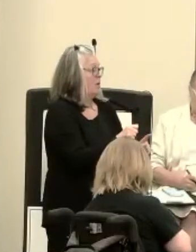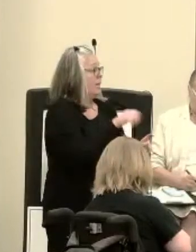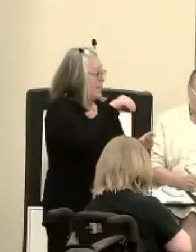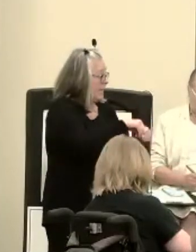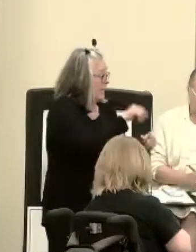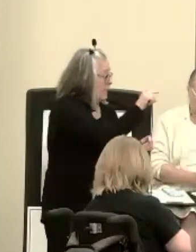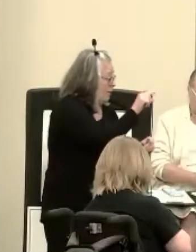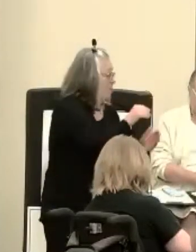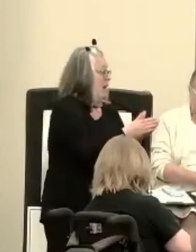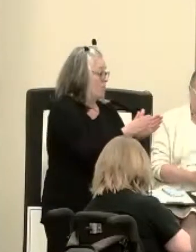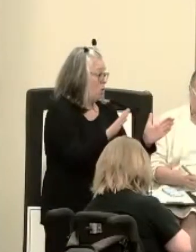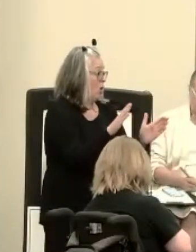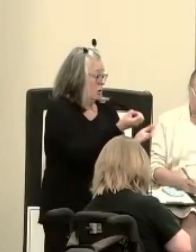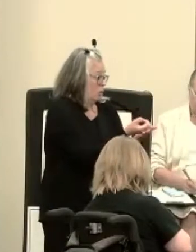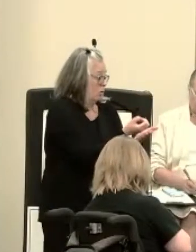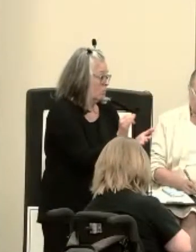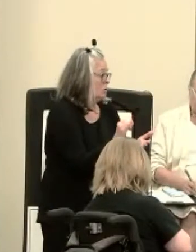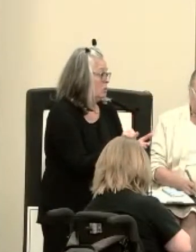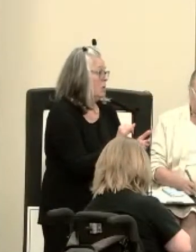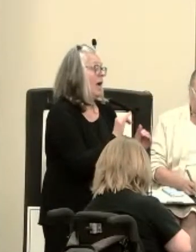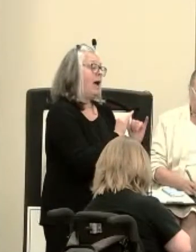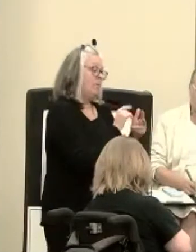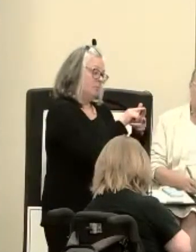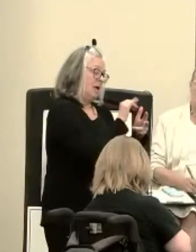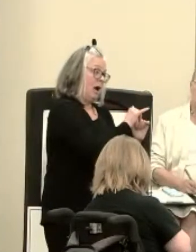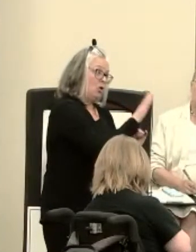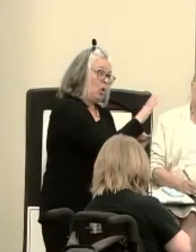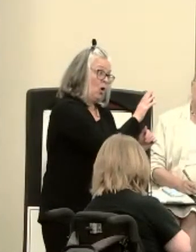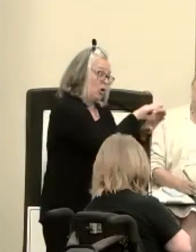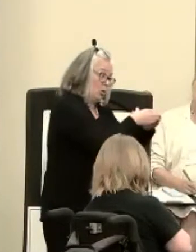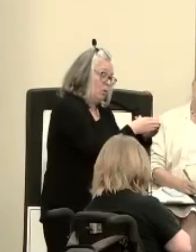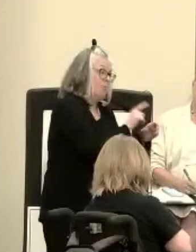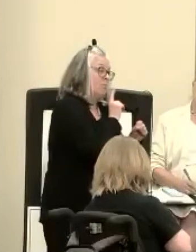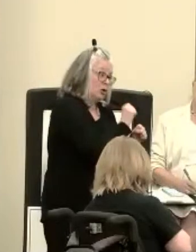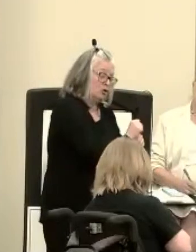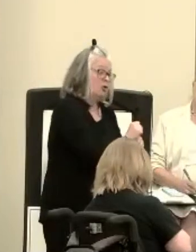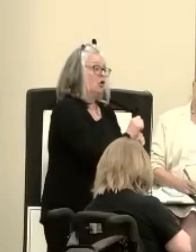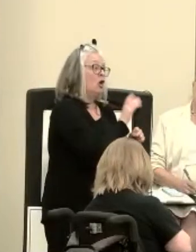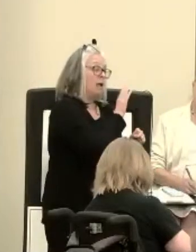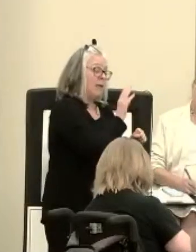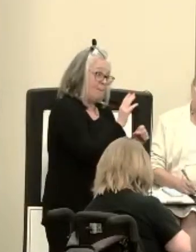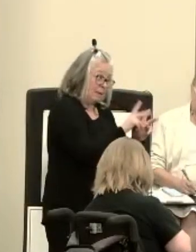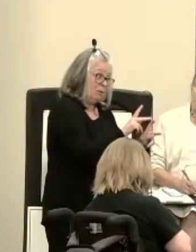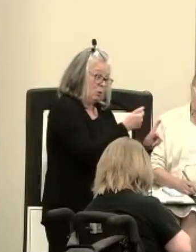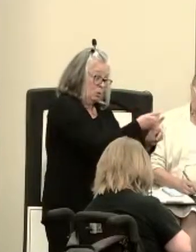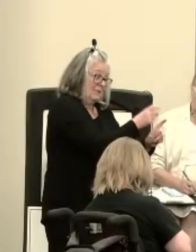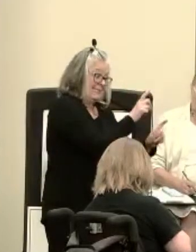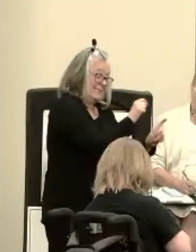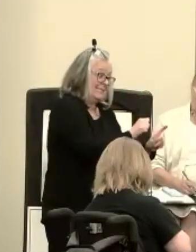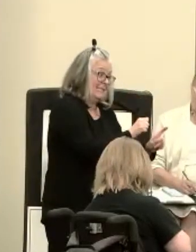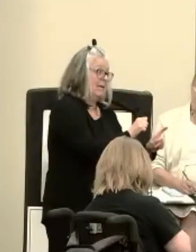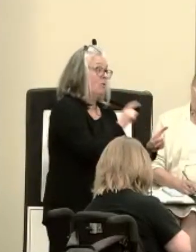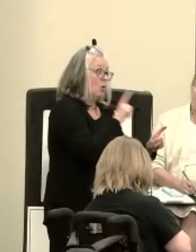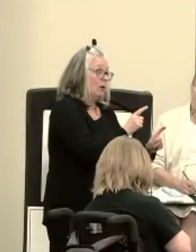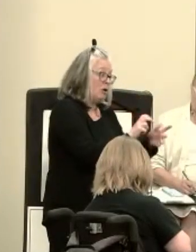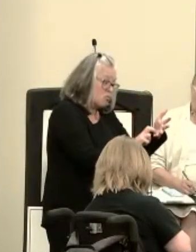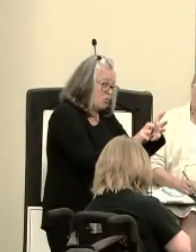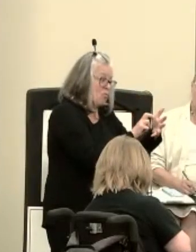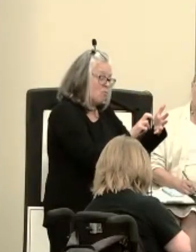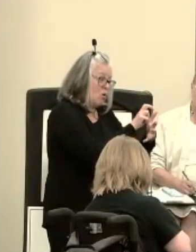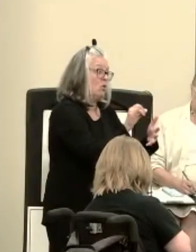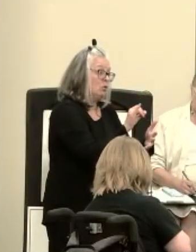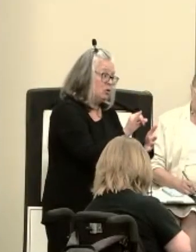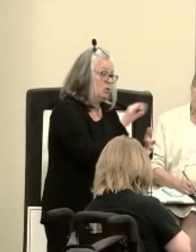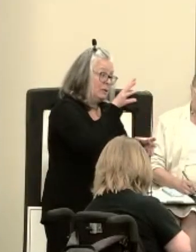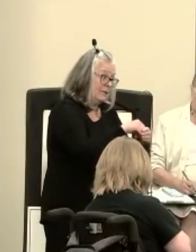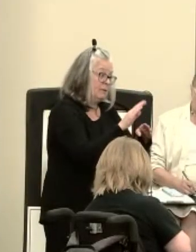economy? How will your party ensure that Manitobans with disabilities are actively and effectively promoted to the business